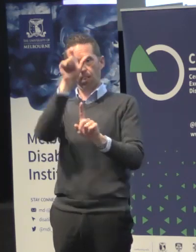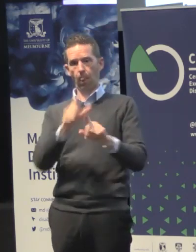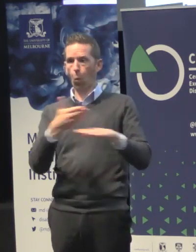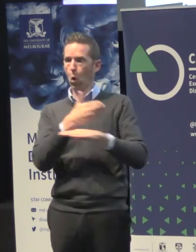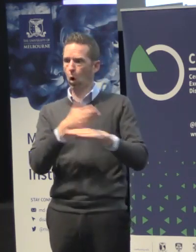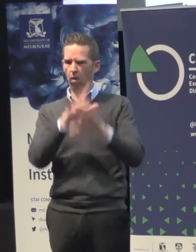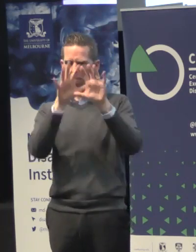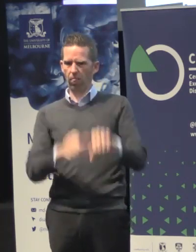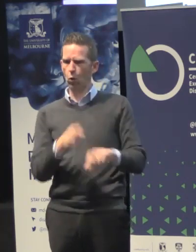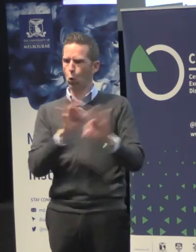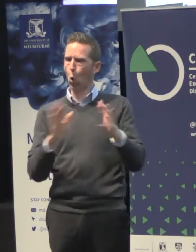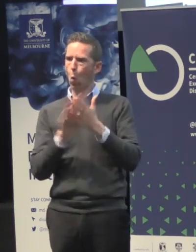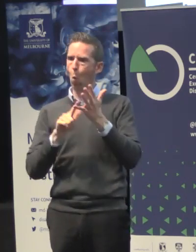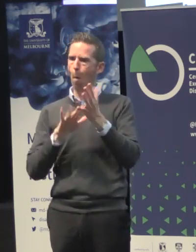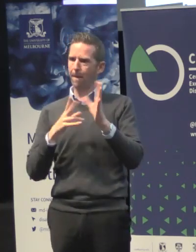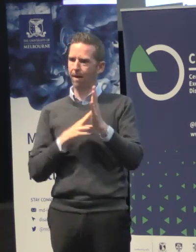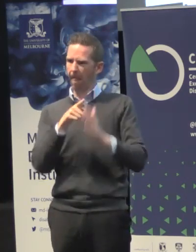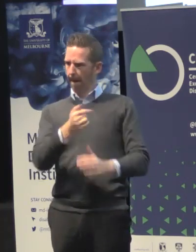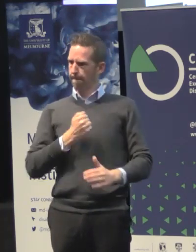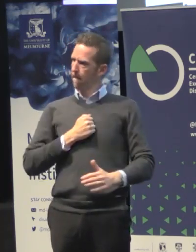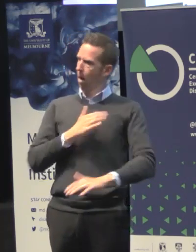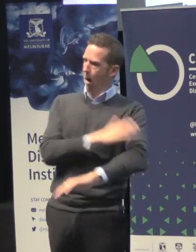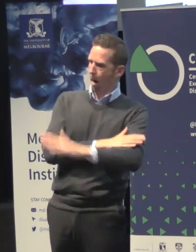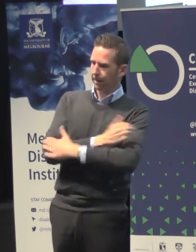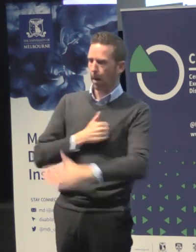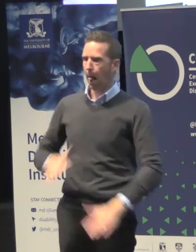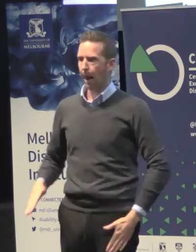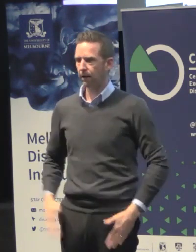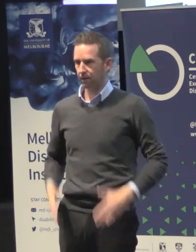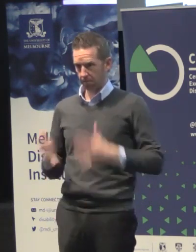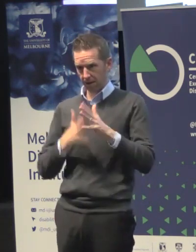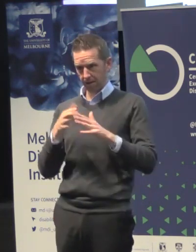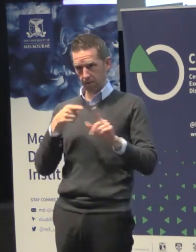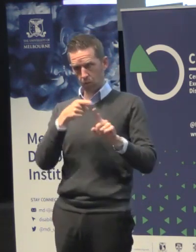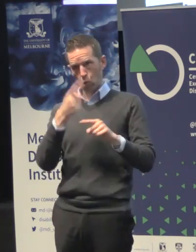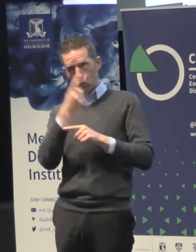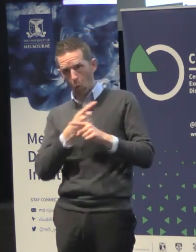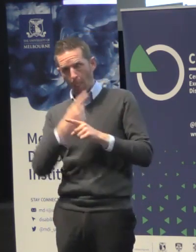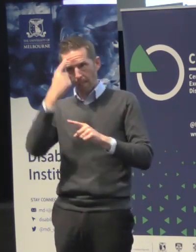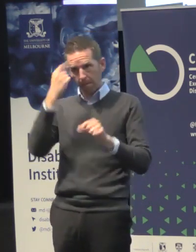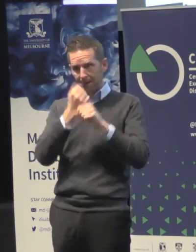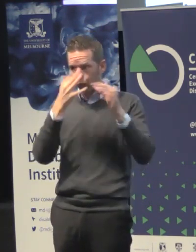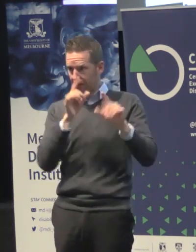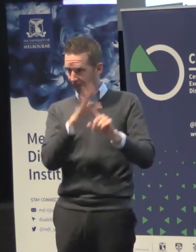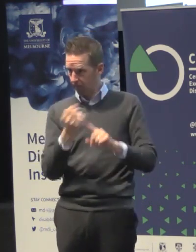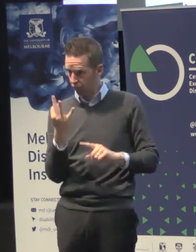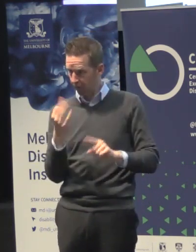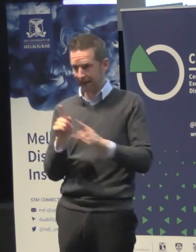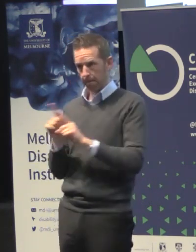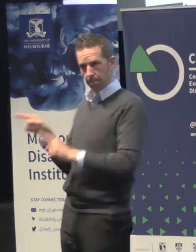The extension of arms and legs. Well, arms and legs don't think, talk, or make decisions on their own. Nor does a robot.